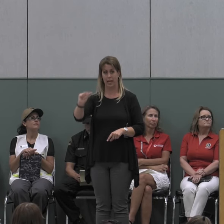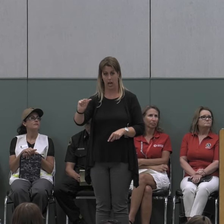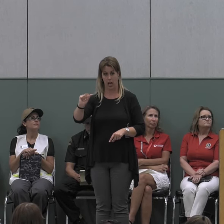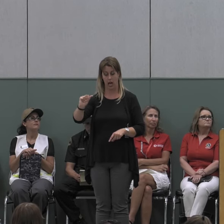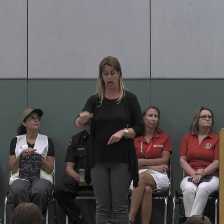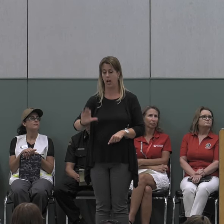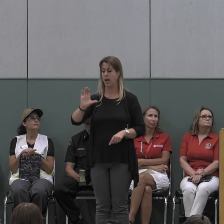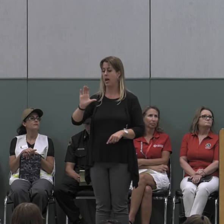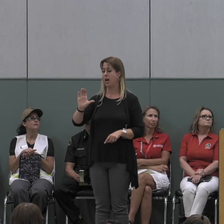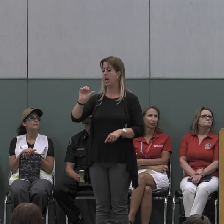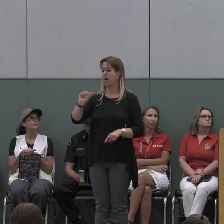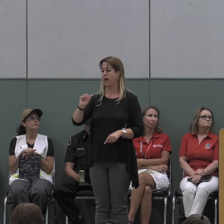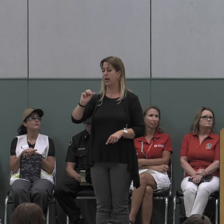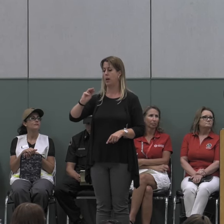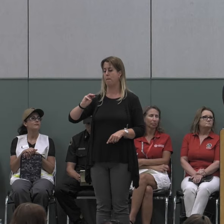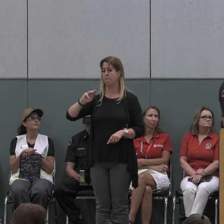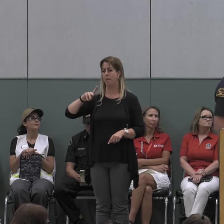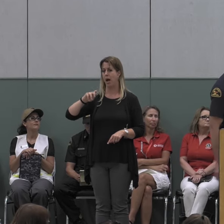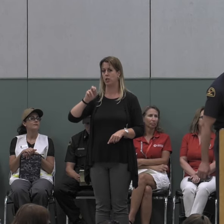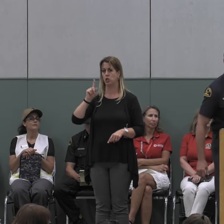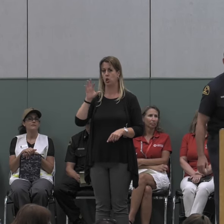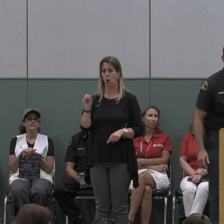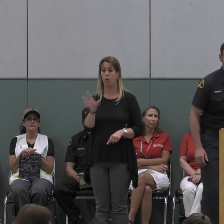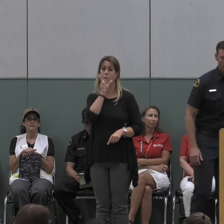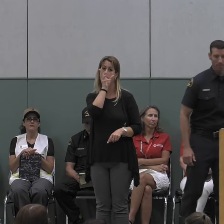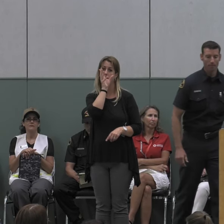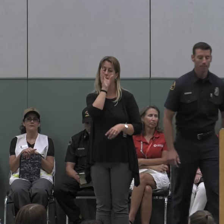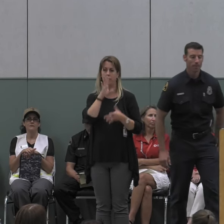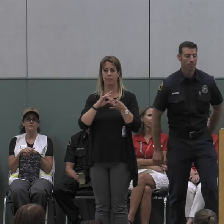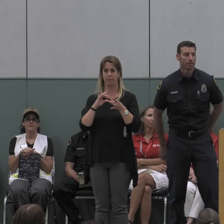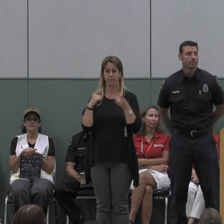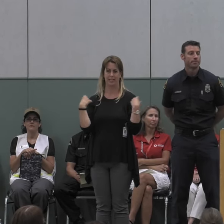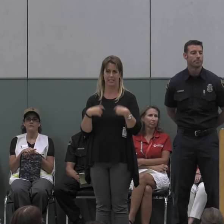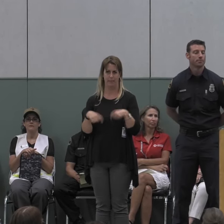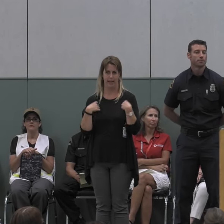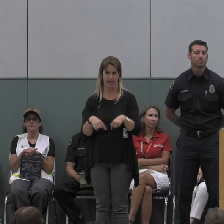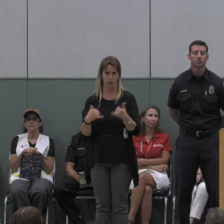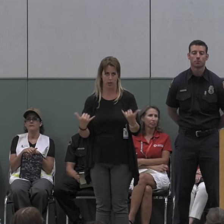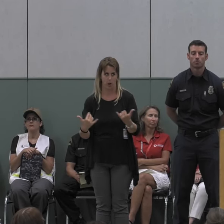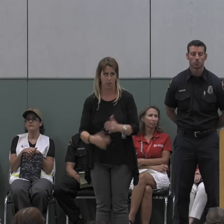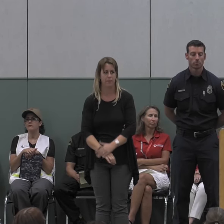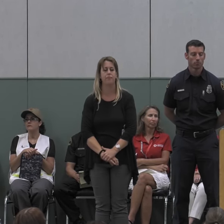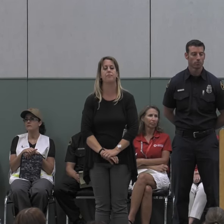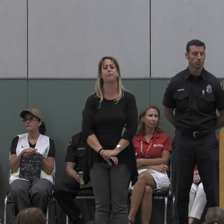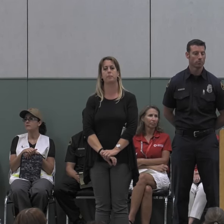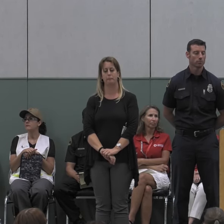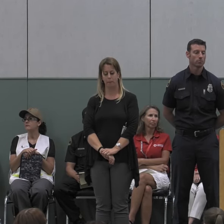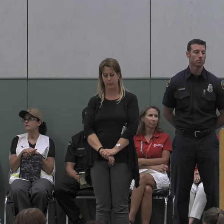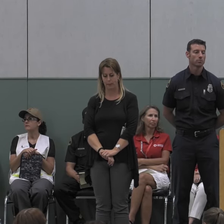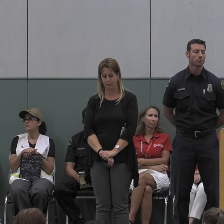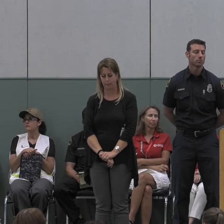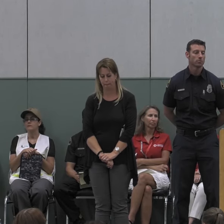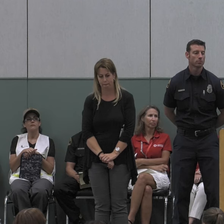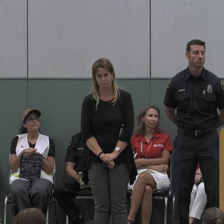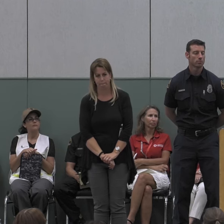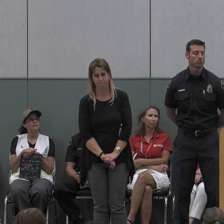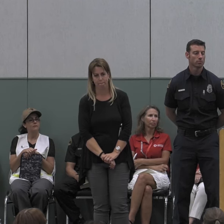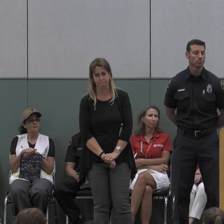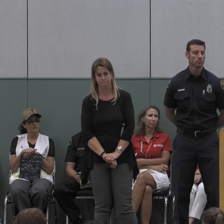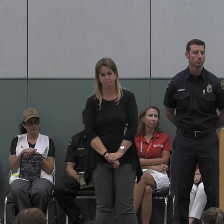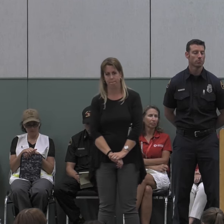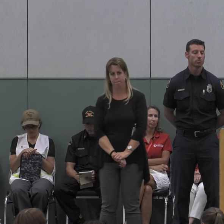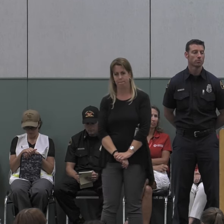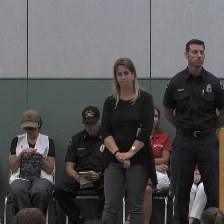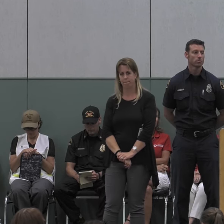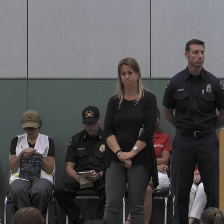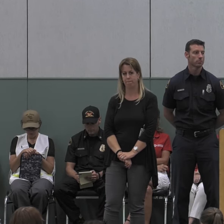Spanish-speaking individuals in the community. Hola, muy buenas tardes. Aquí ahorita hay muchos recursos para que